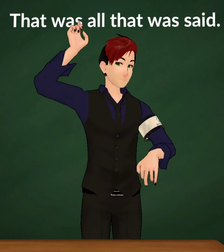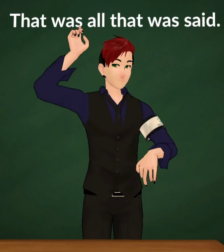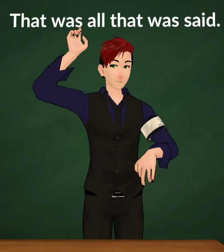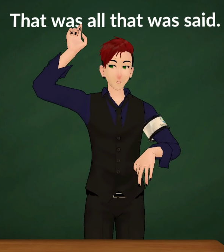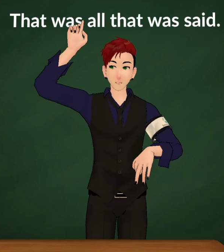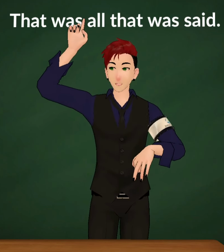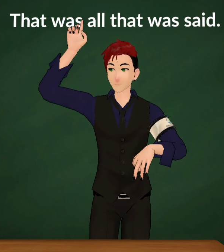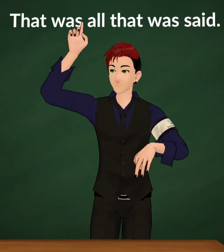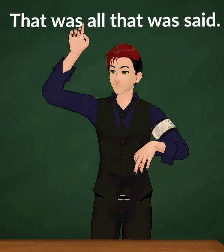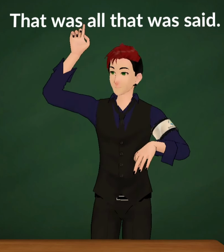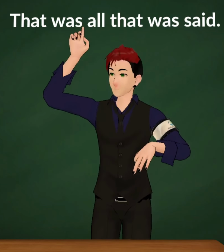Well, with that,